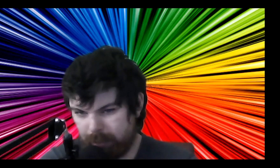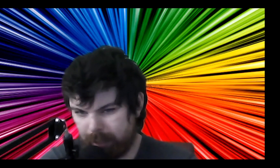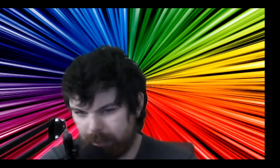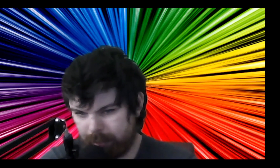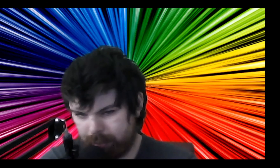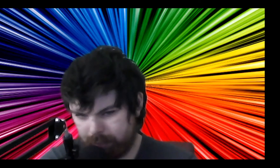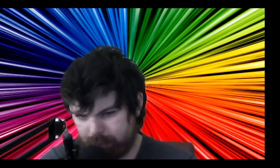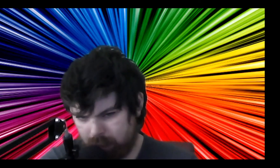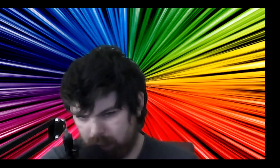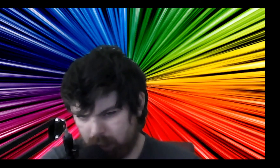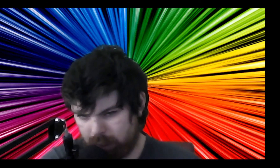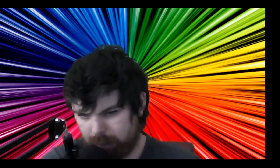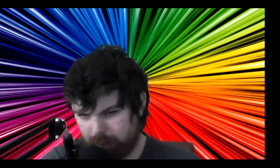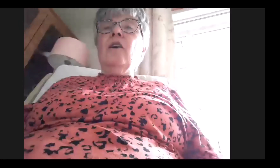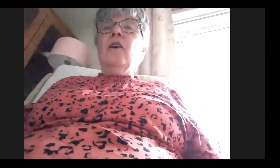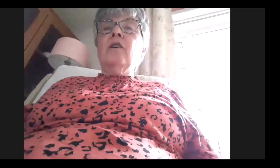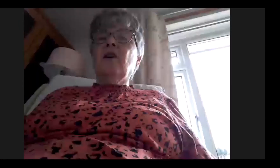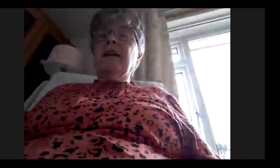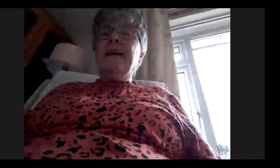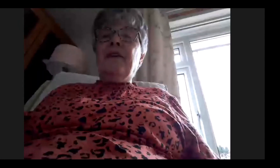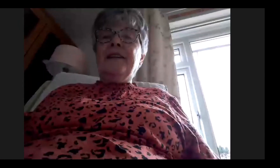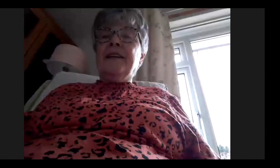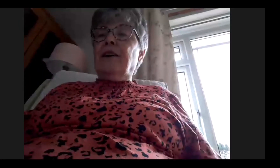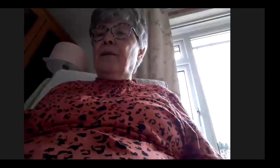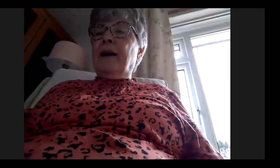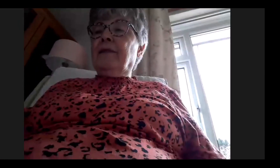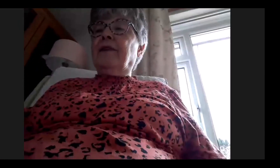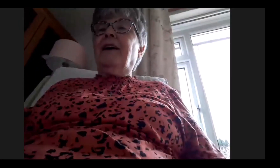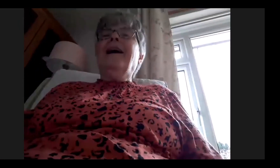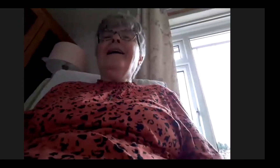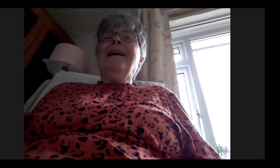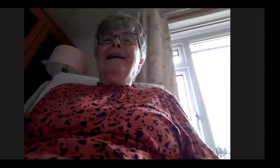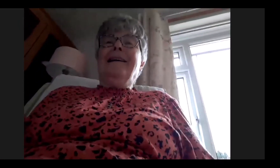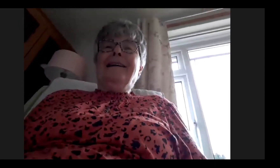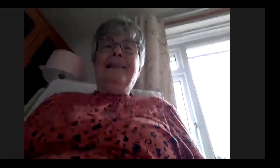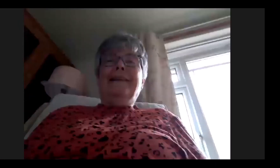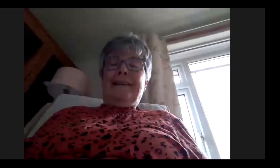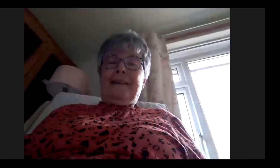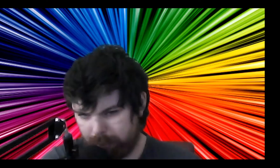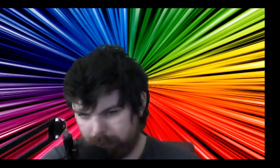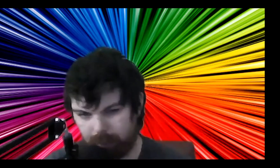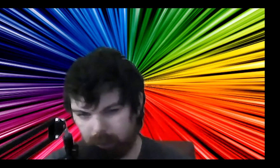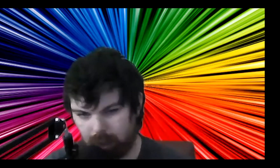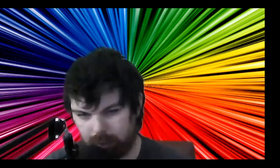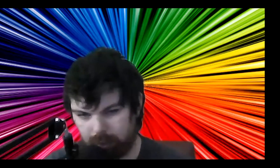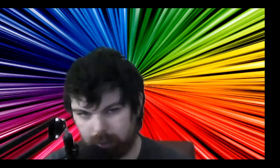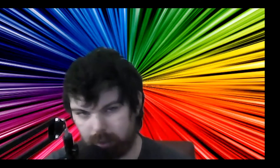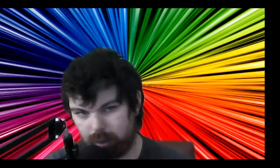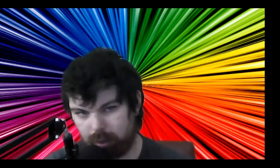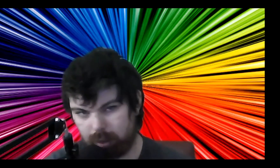minute. And then I can start doing ready to go out. Okay. I've got to go to the hospital for that.